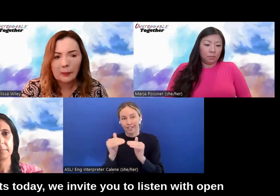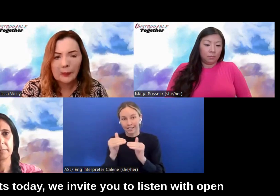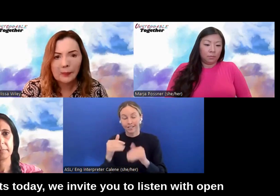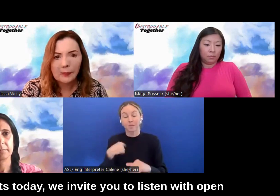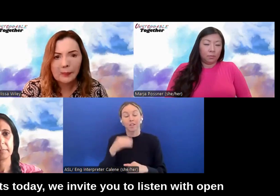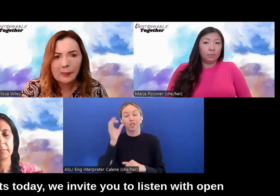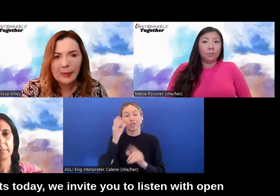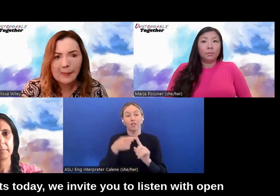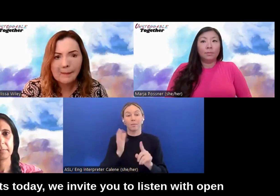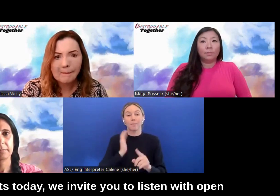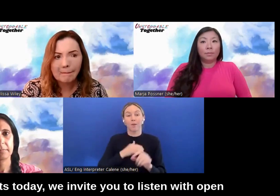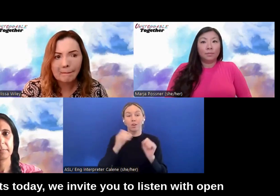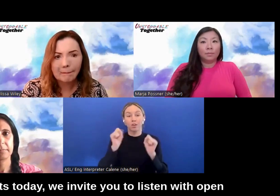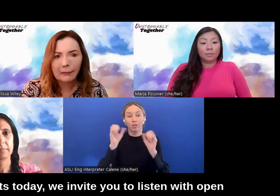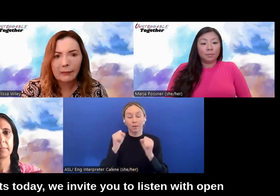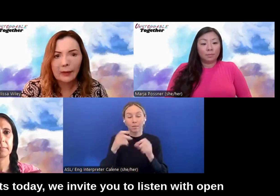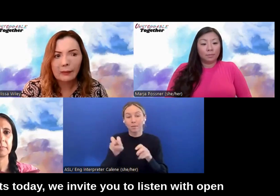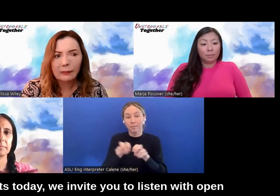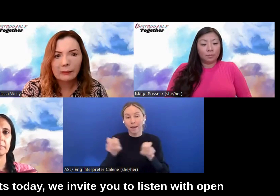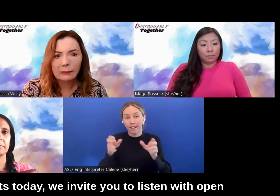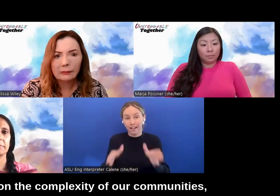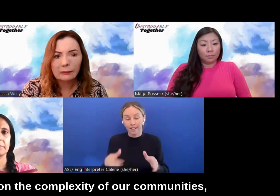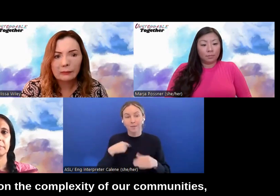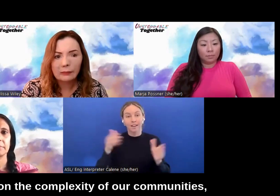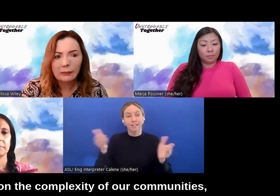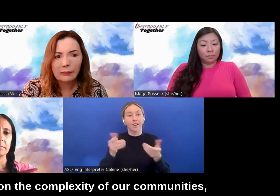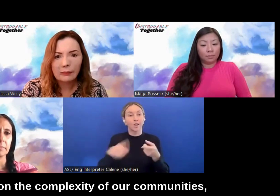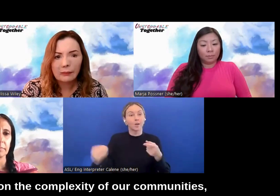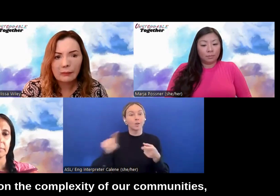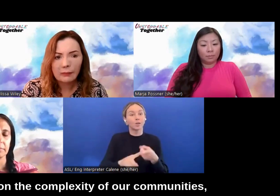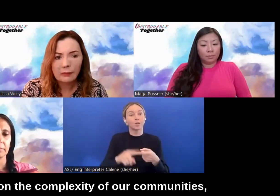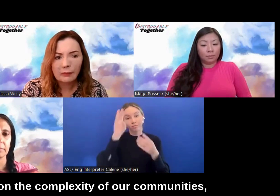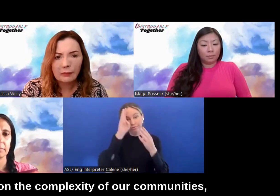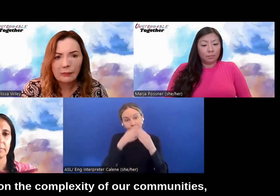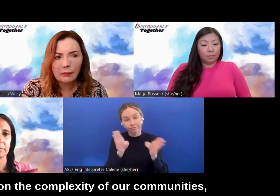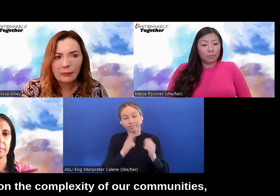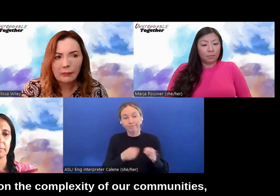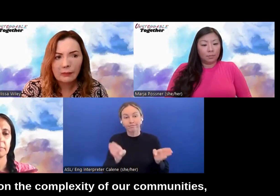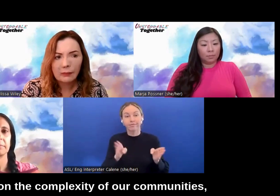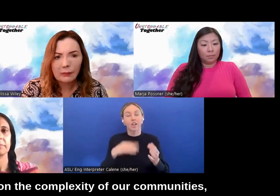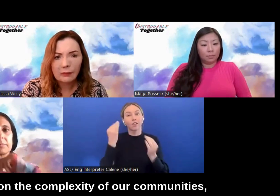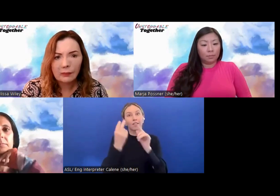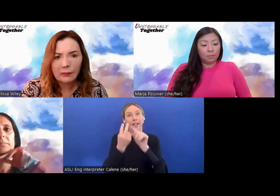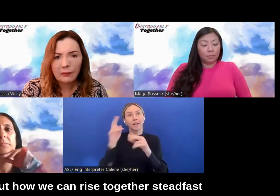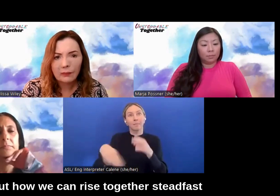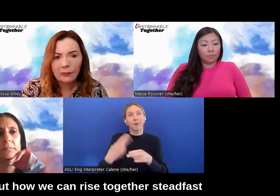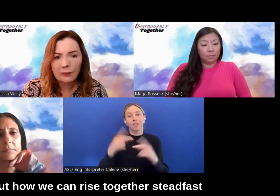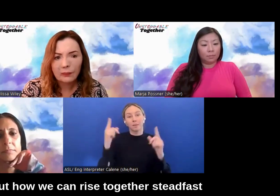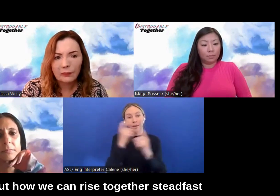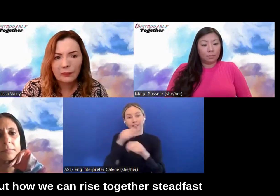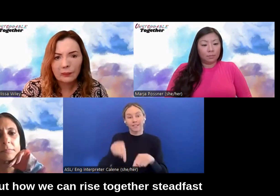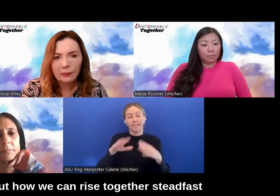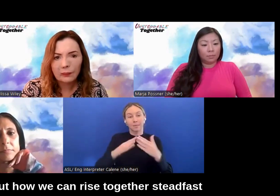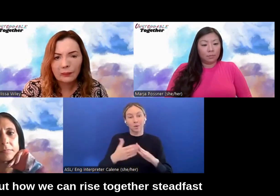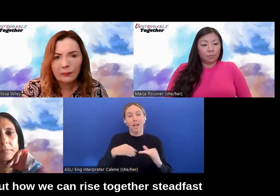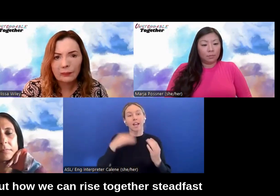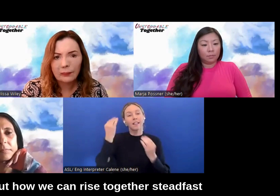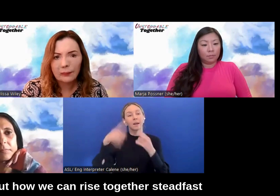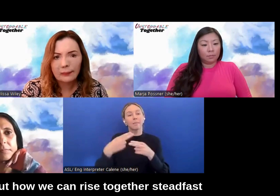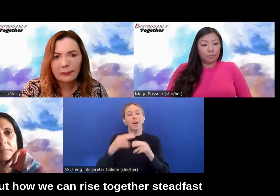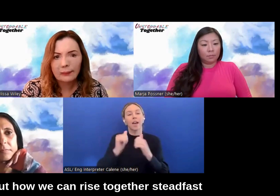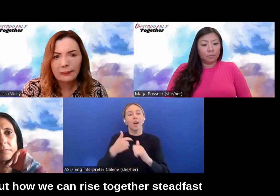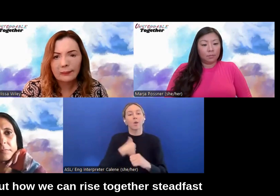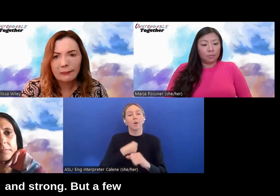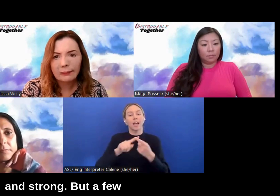from our incredible panelists today, we invite you to listen with open hearts, reflect on the complexity of our communities, and think about how we can